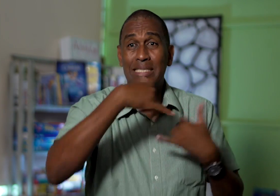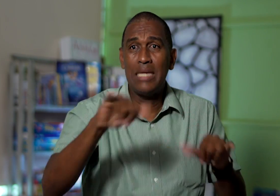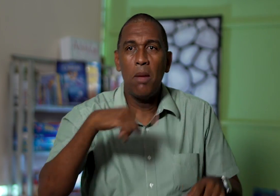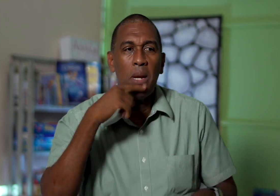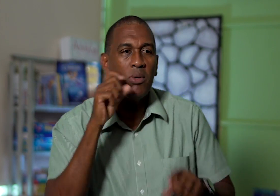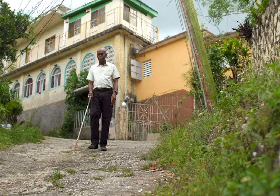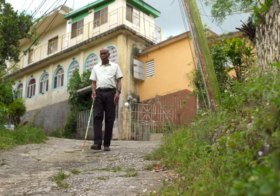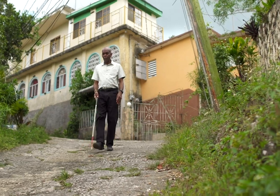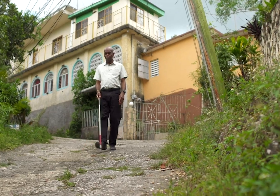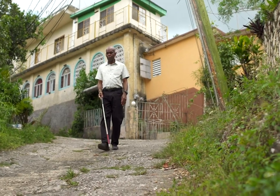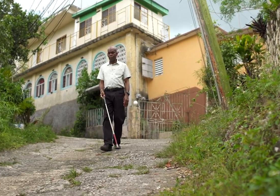deaf.